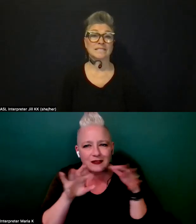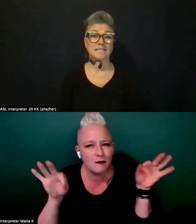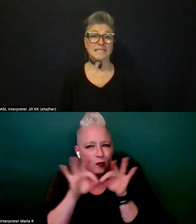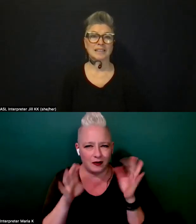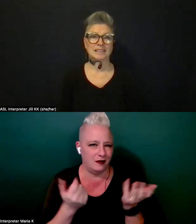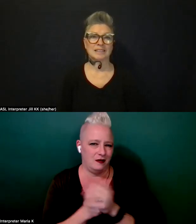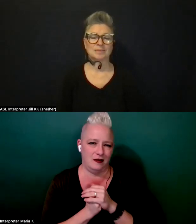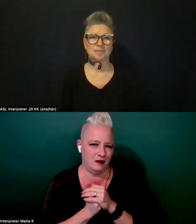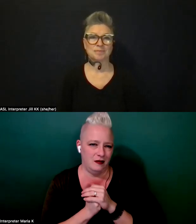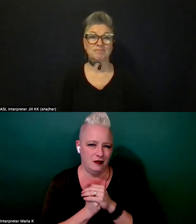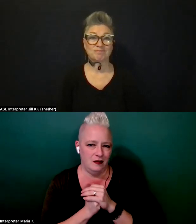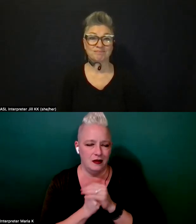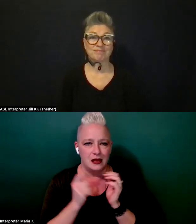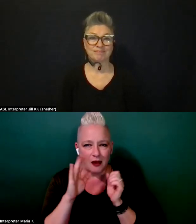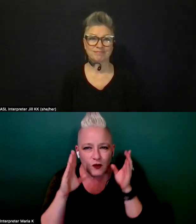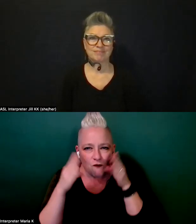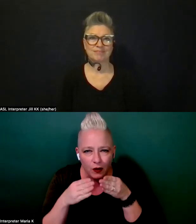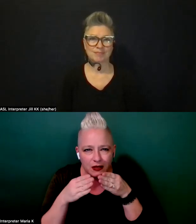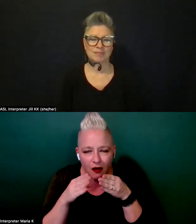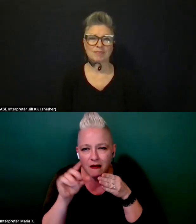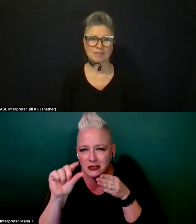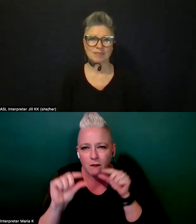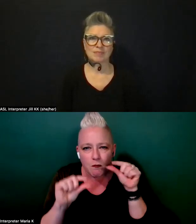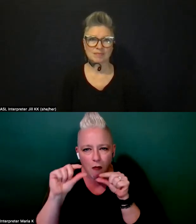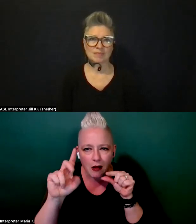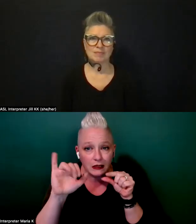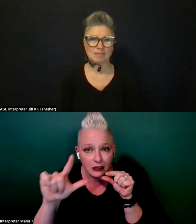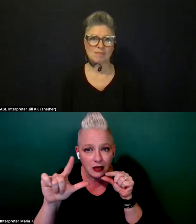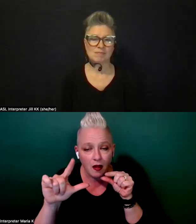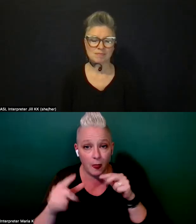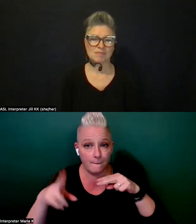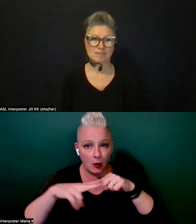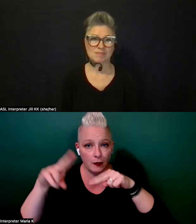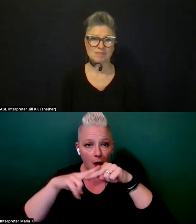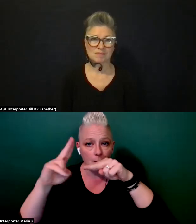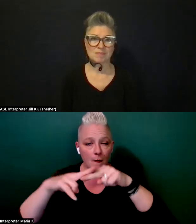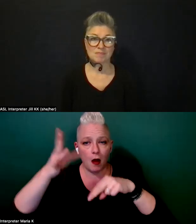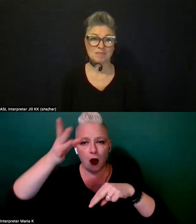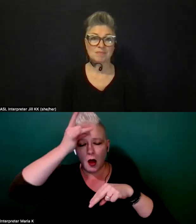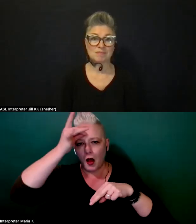more like if you focus on little details, they build up and they make a big impression. So it's a